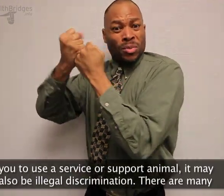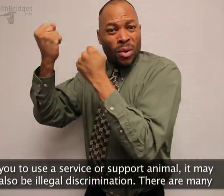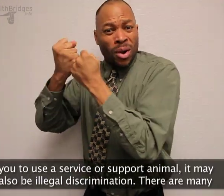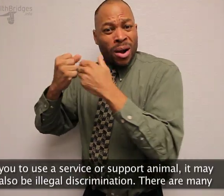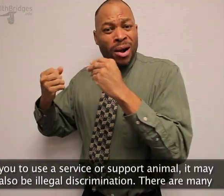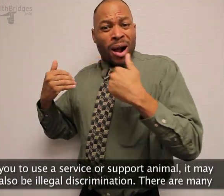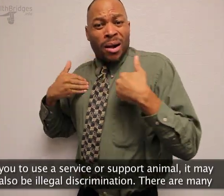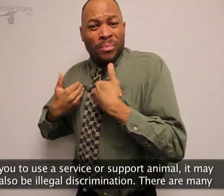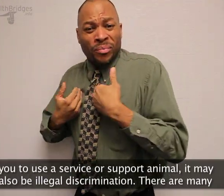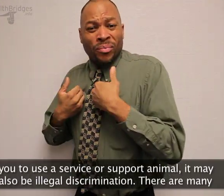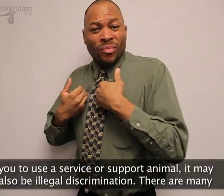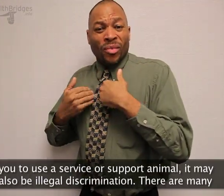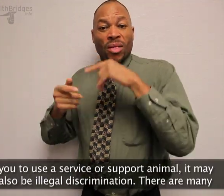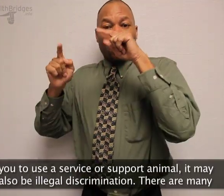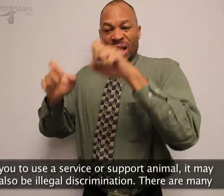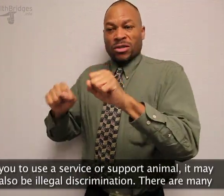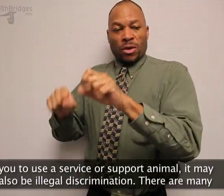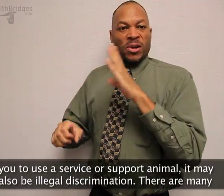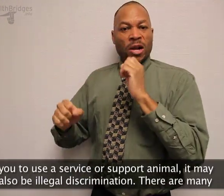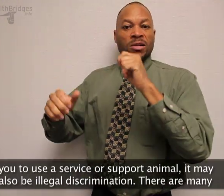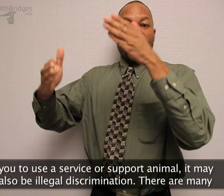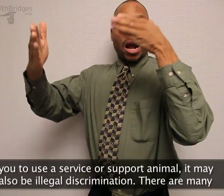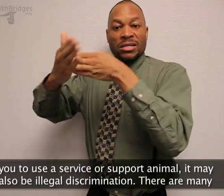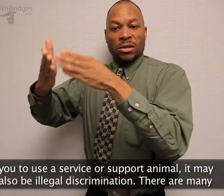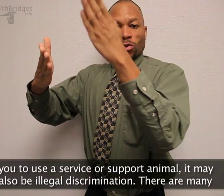animal, it may also be illegal discrimination.